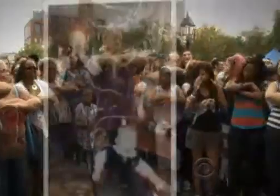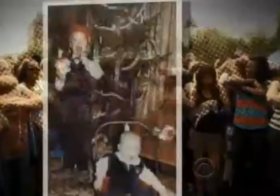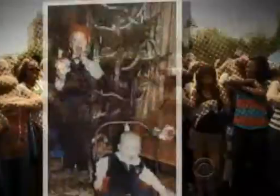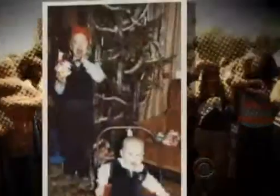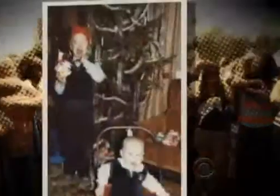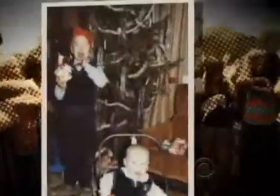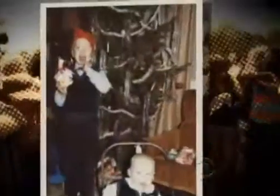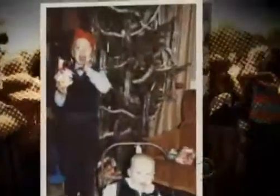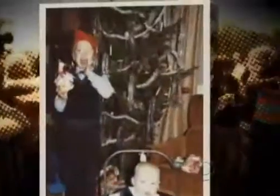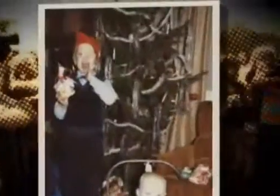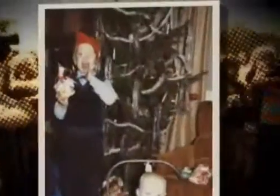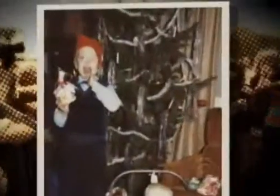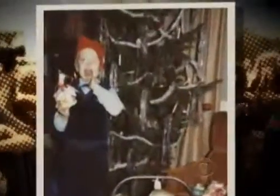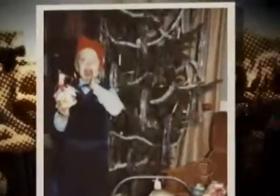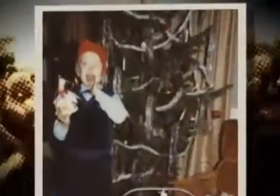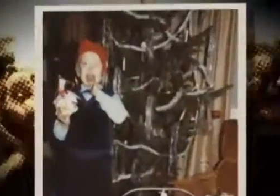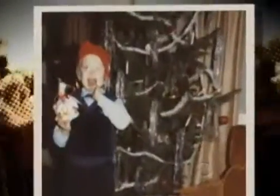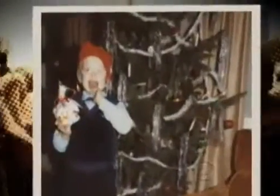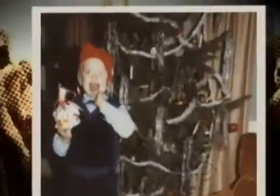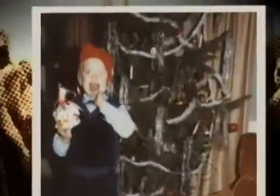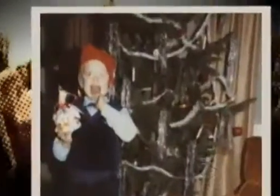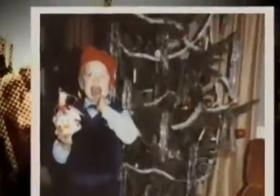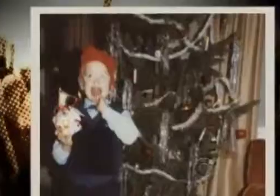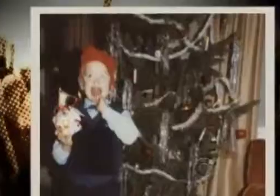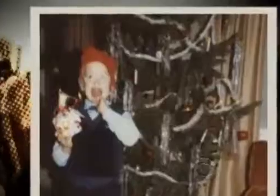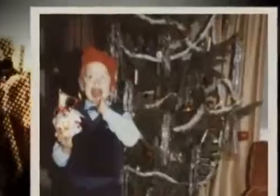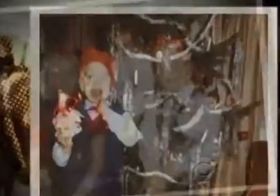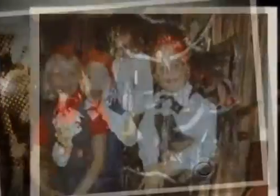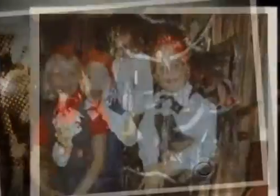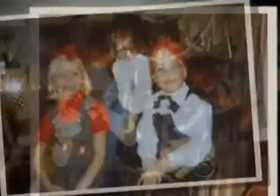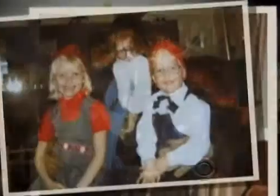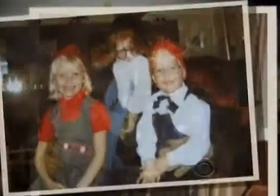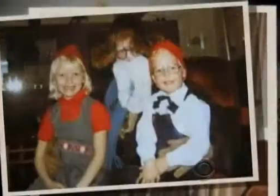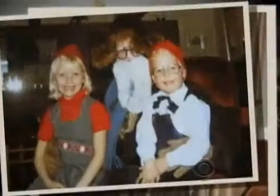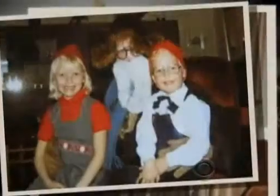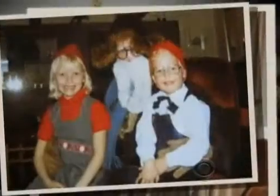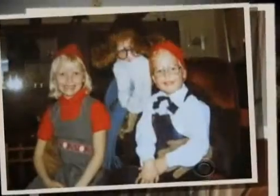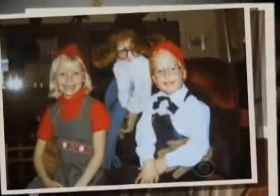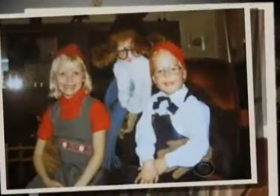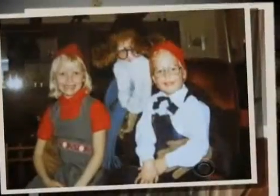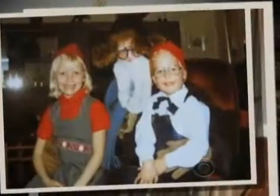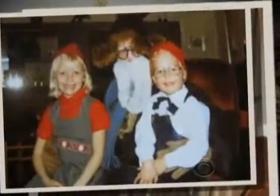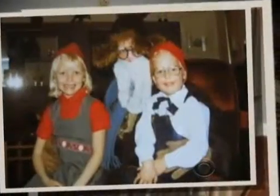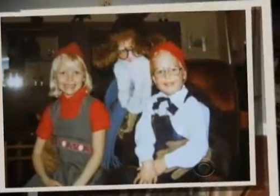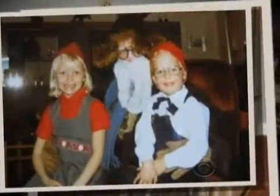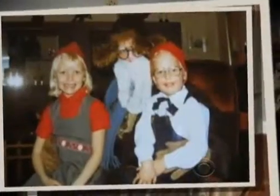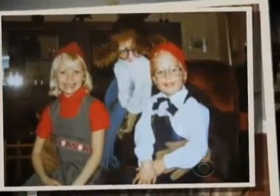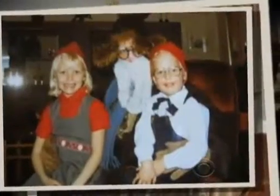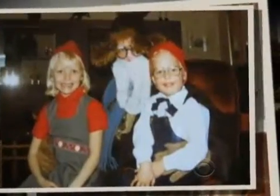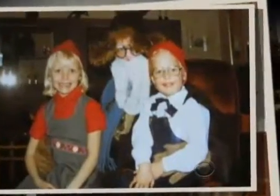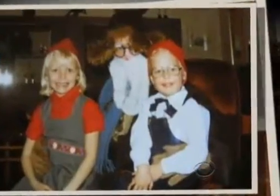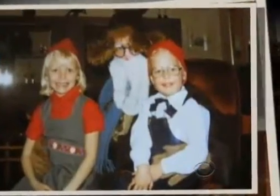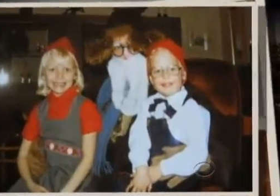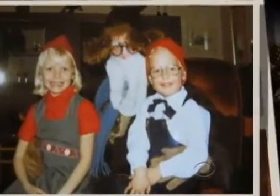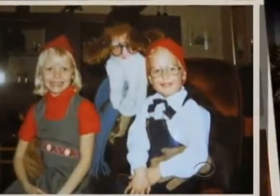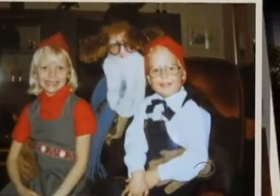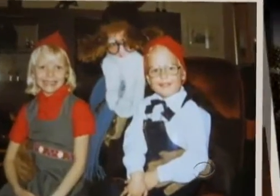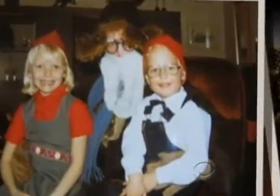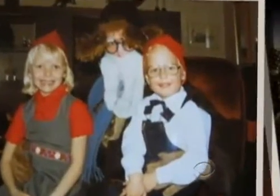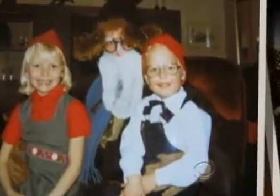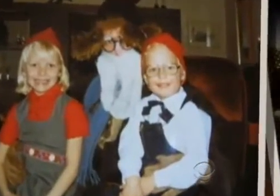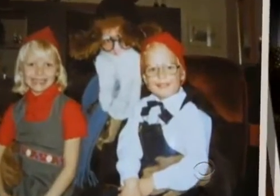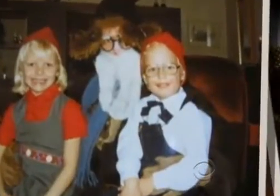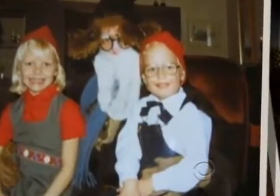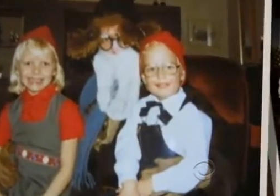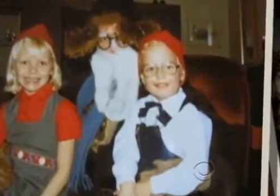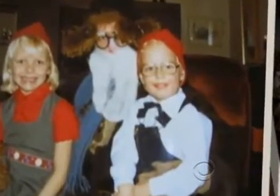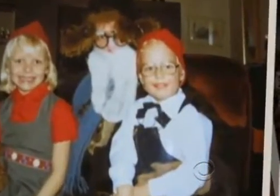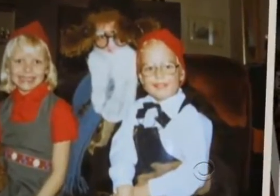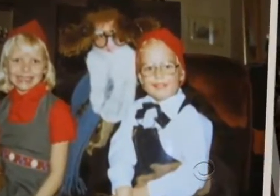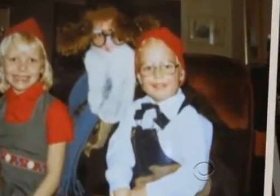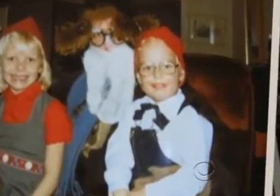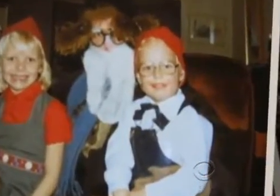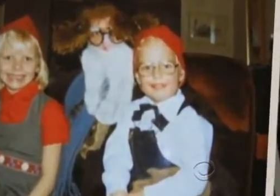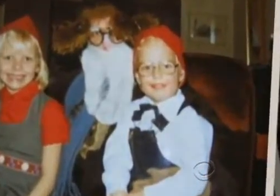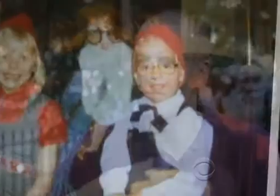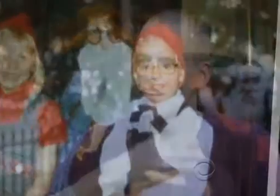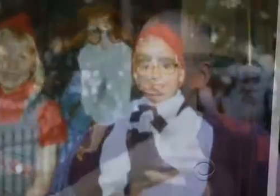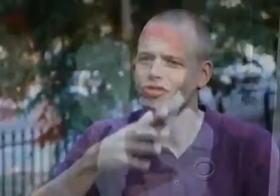He got his musical start at seven years old, translating Christmas carols. We felt kind of isolated when they started singing Christmas carols, and I felt